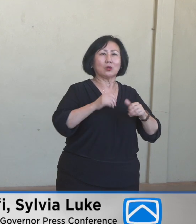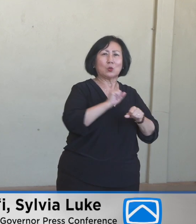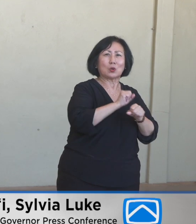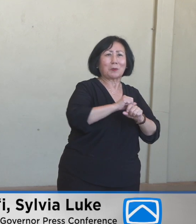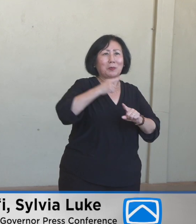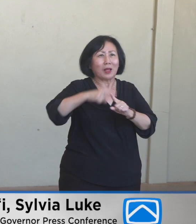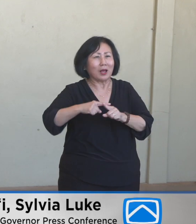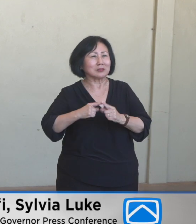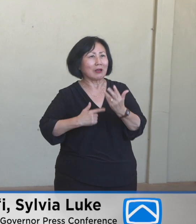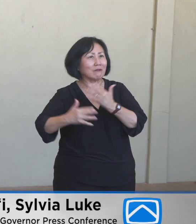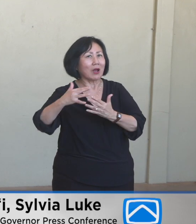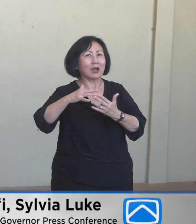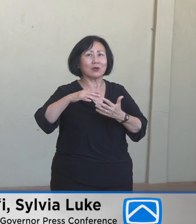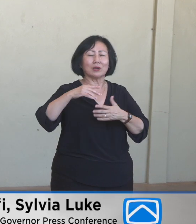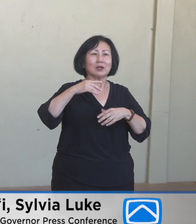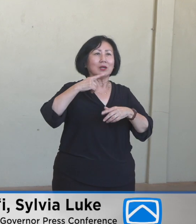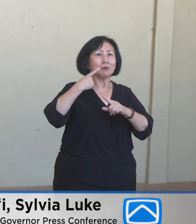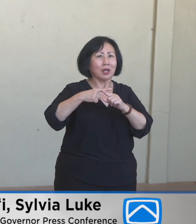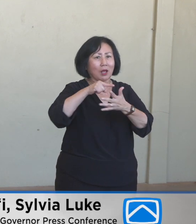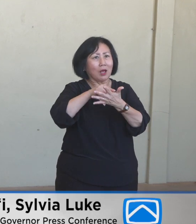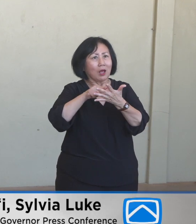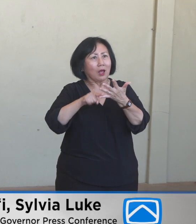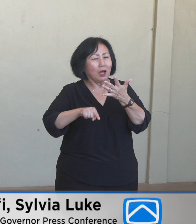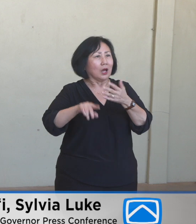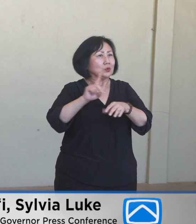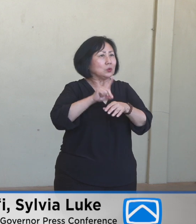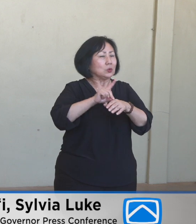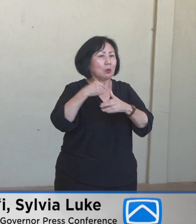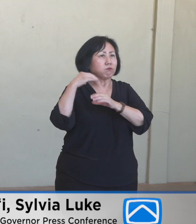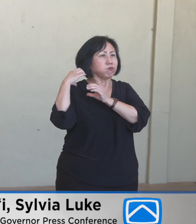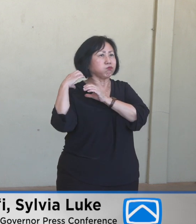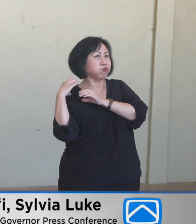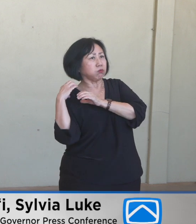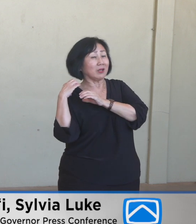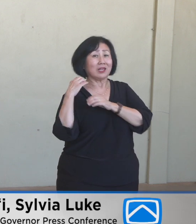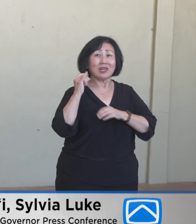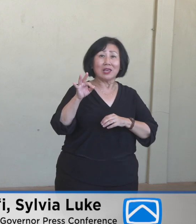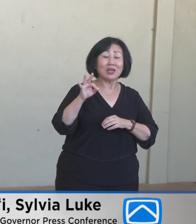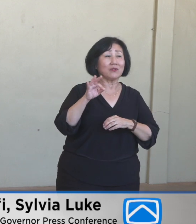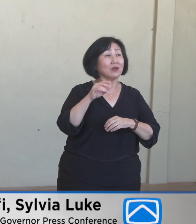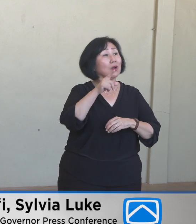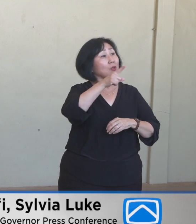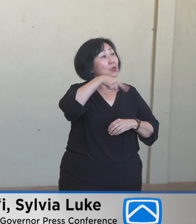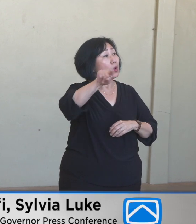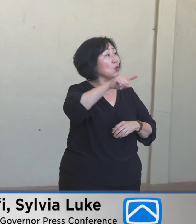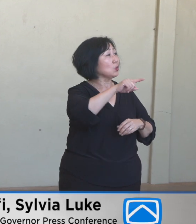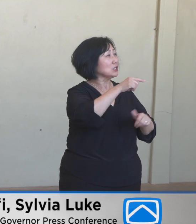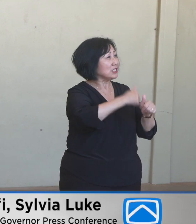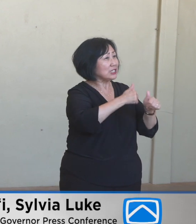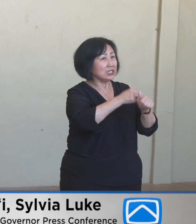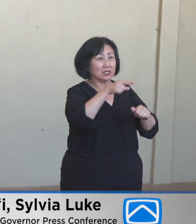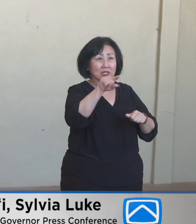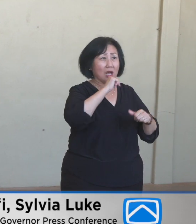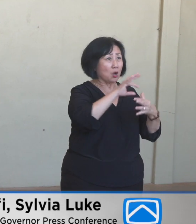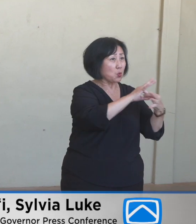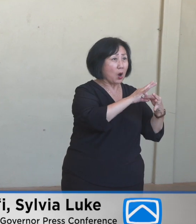In addition to that, they're picking up so many other duties. If it wasn't for the cooperation of every single one and the patience